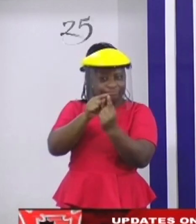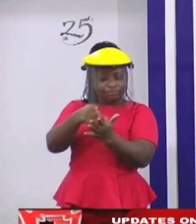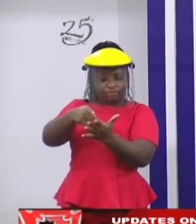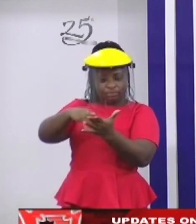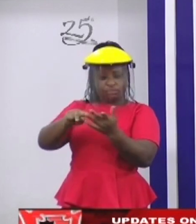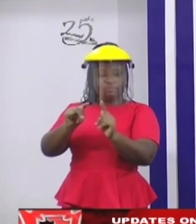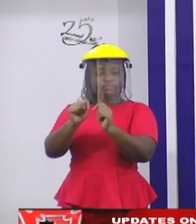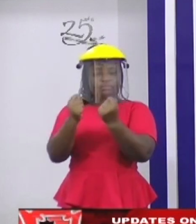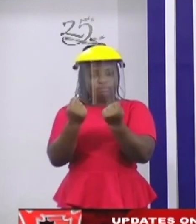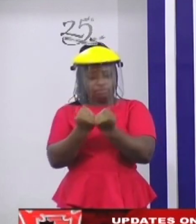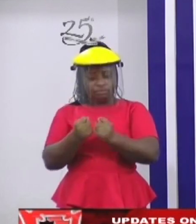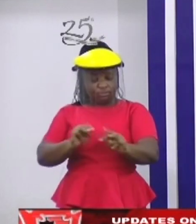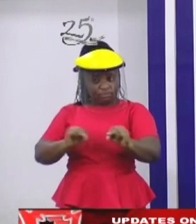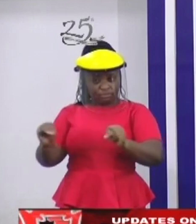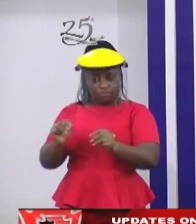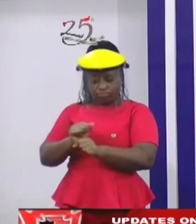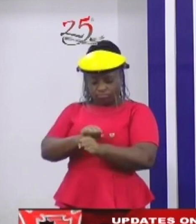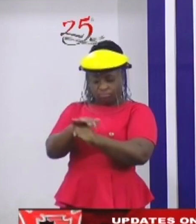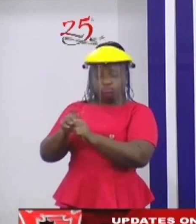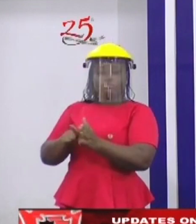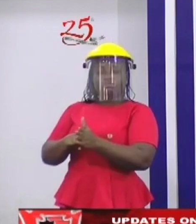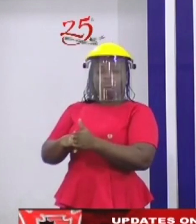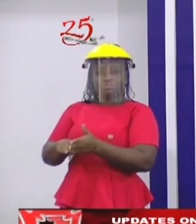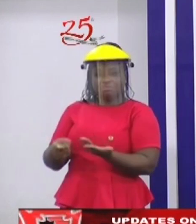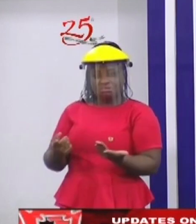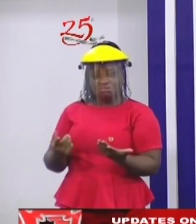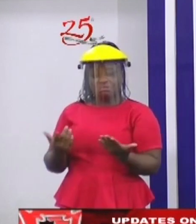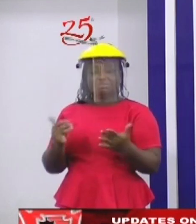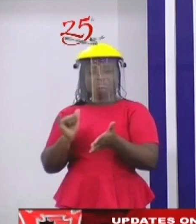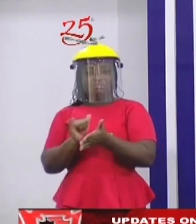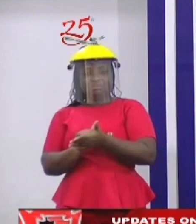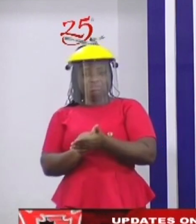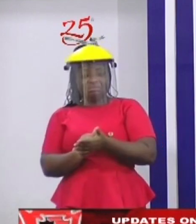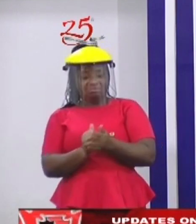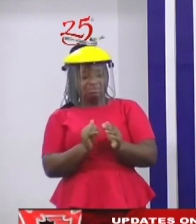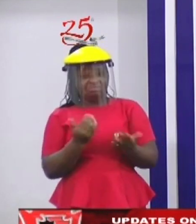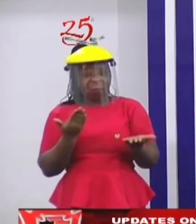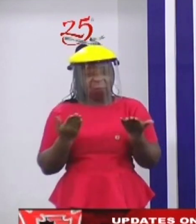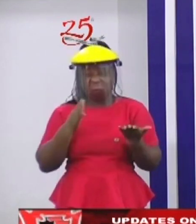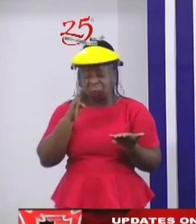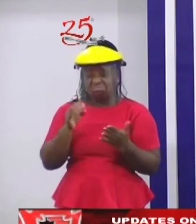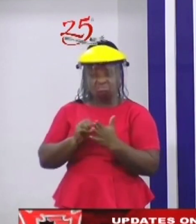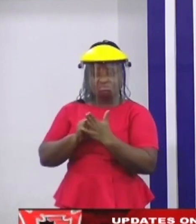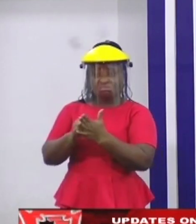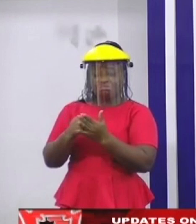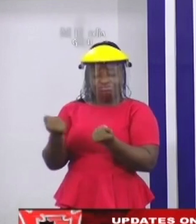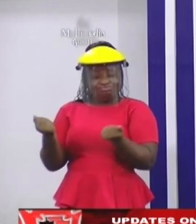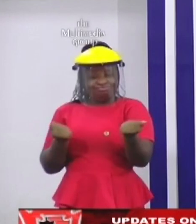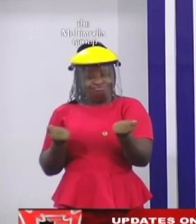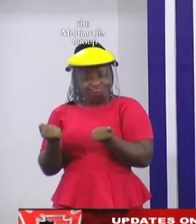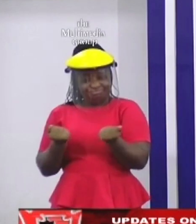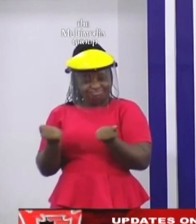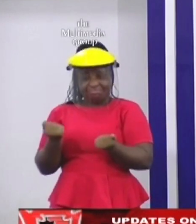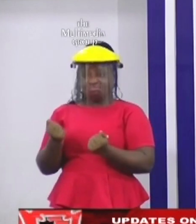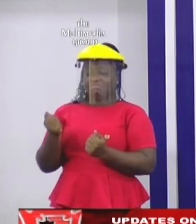team managing COVID cases. And so that will be, so if you are, for example, driving at Gan